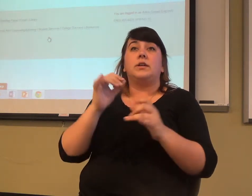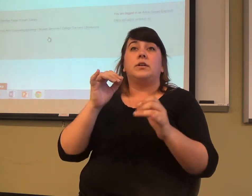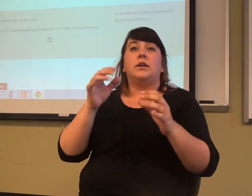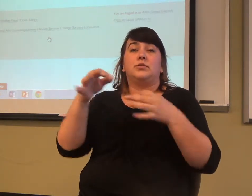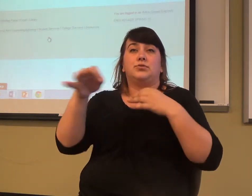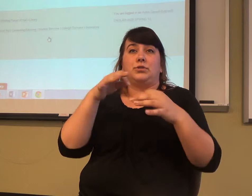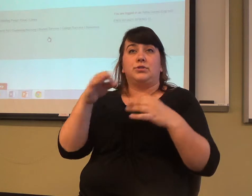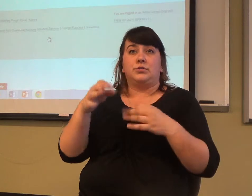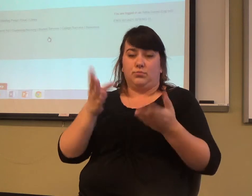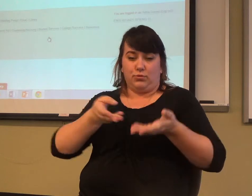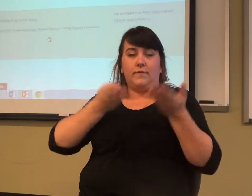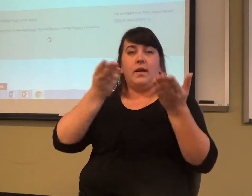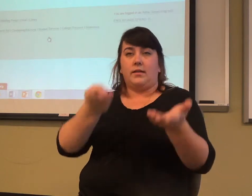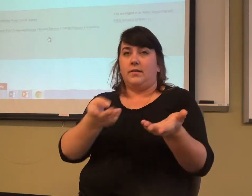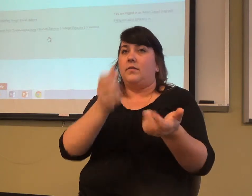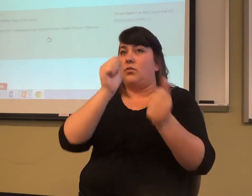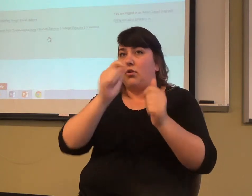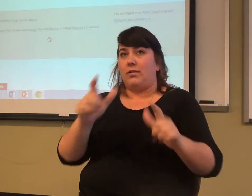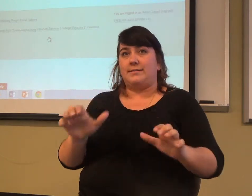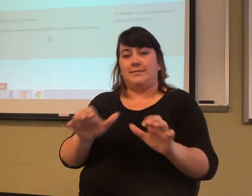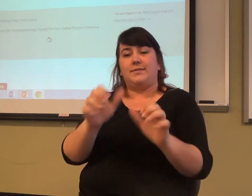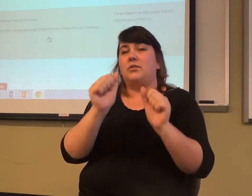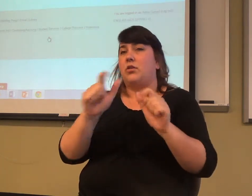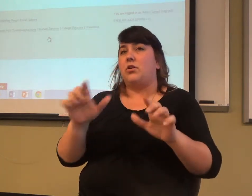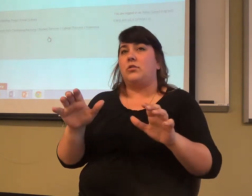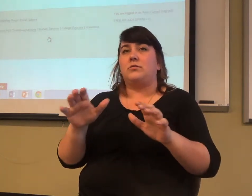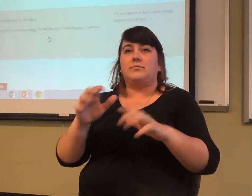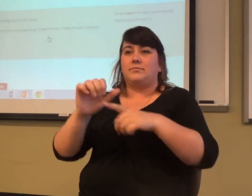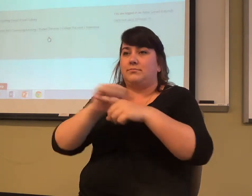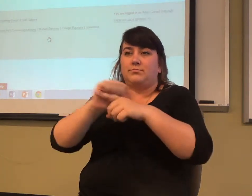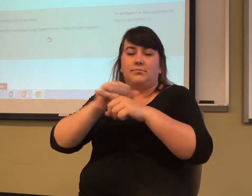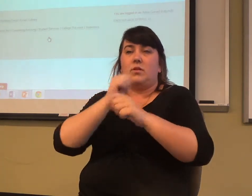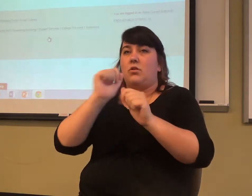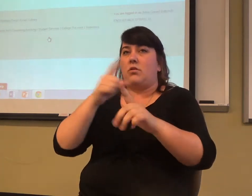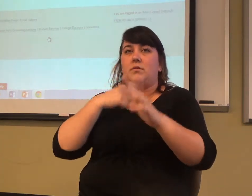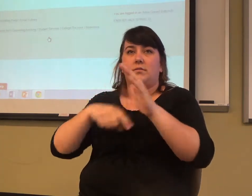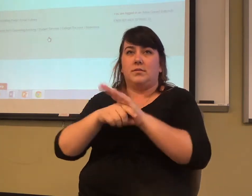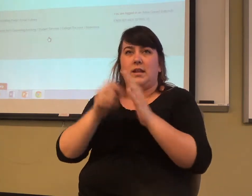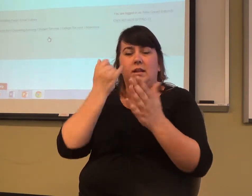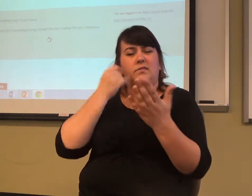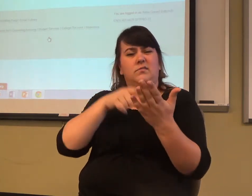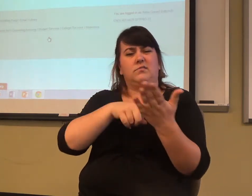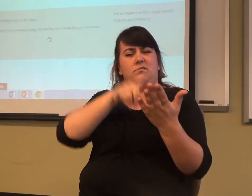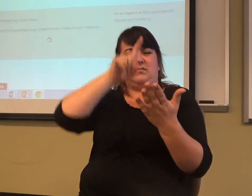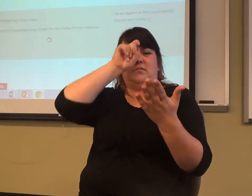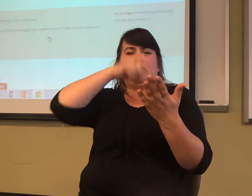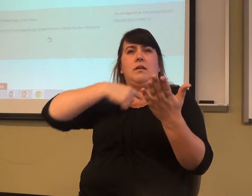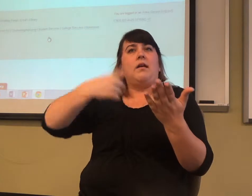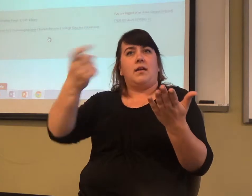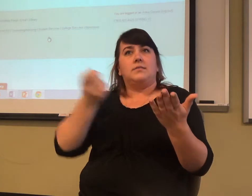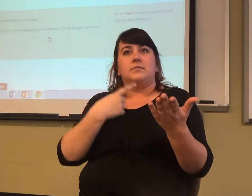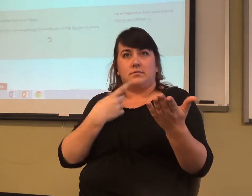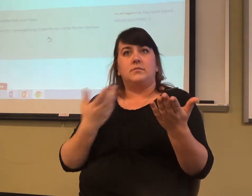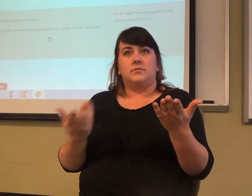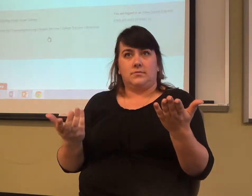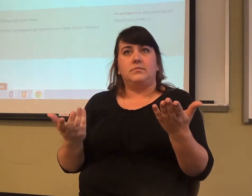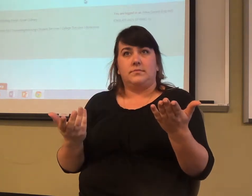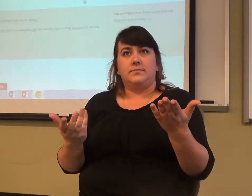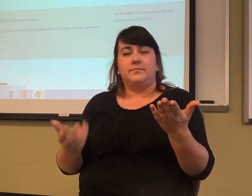every activity and exercise. Certainly ask questions as you're going through them when you have questions. Okay, here's what the quiz